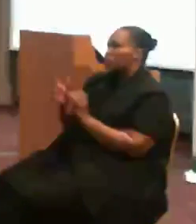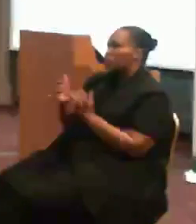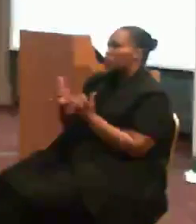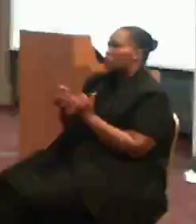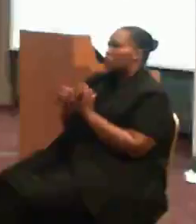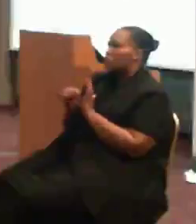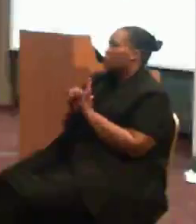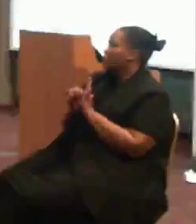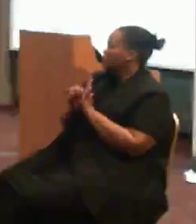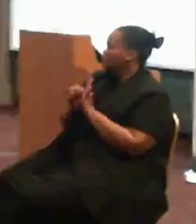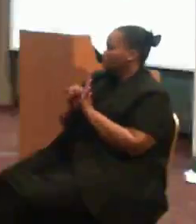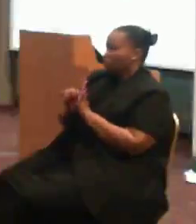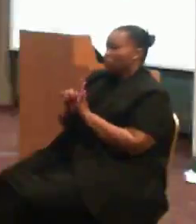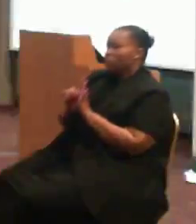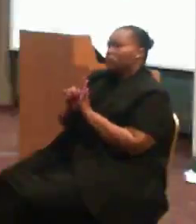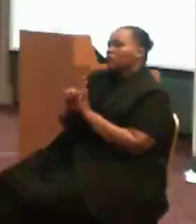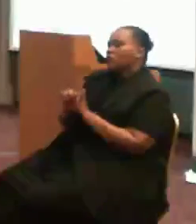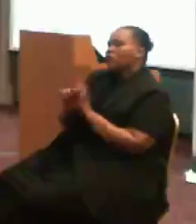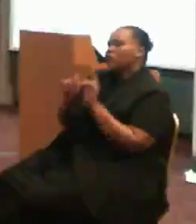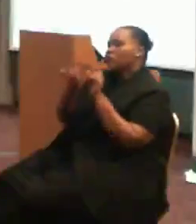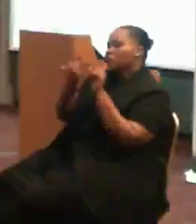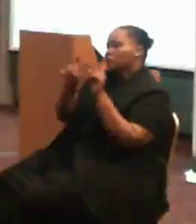example that you gave,